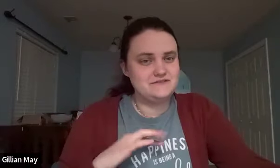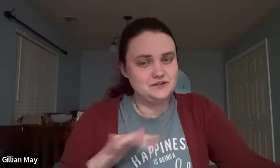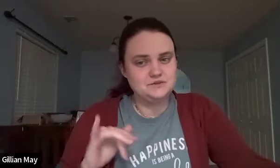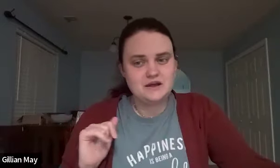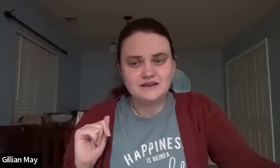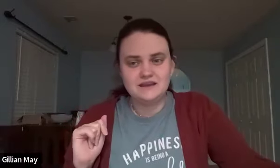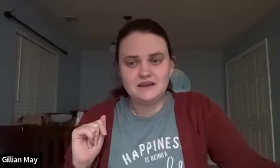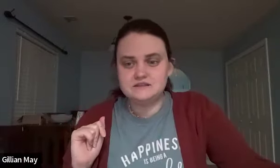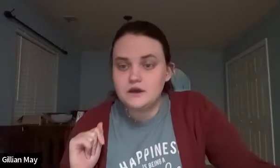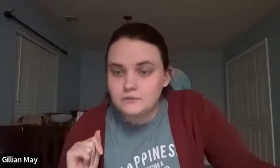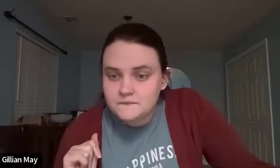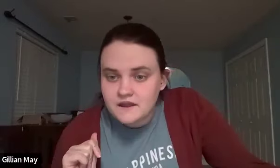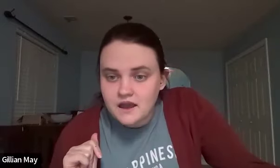finger spelling is,